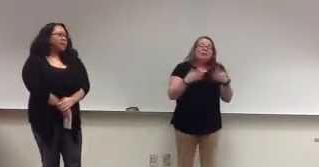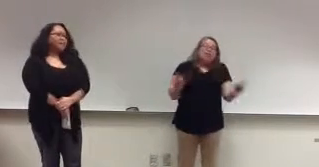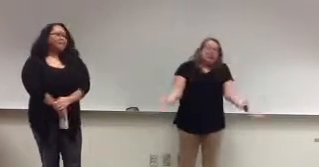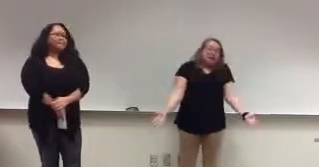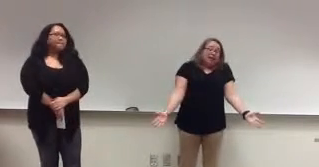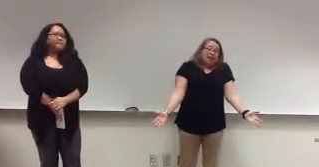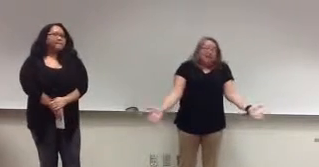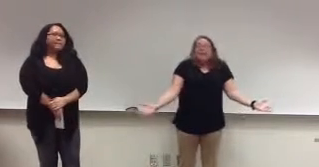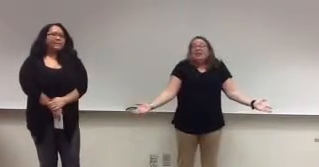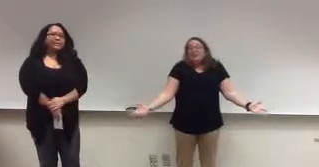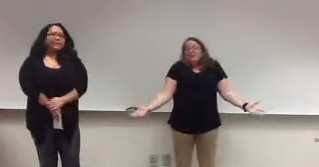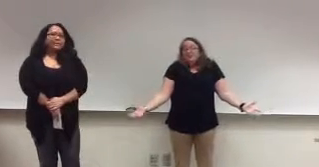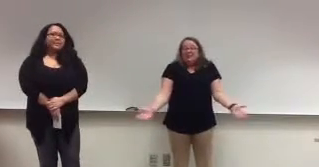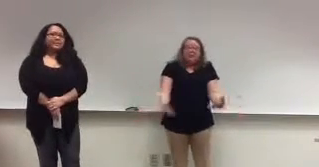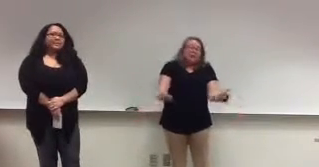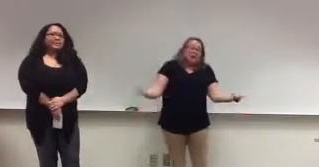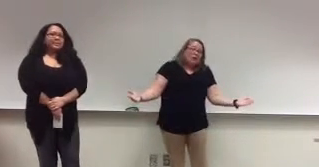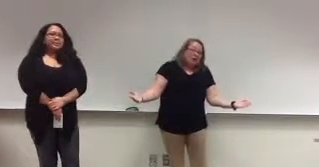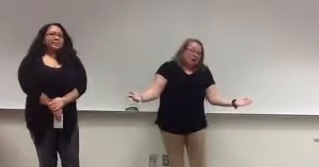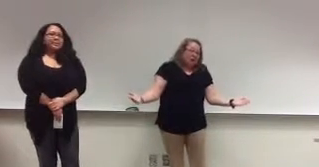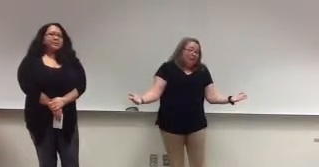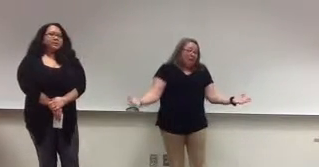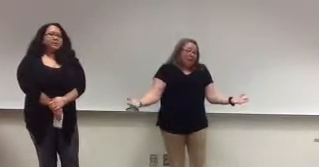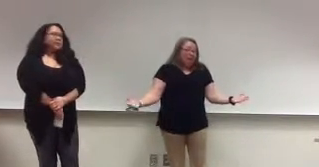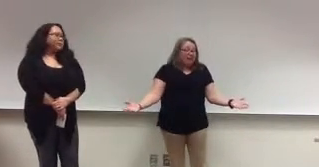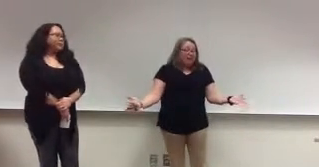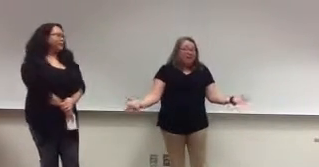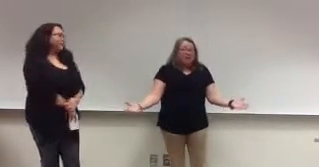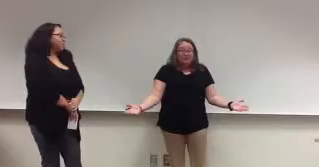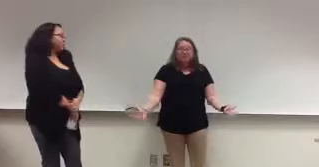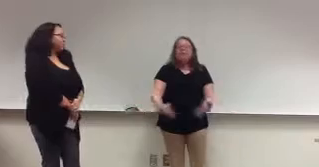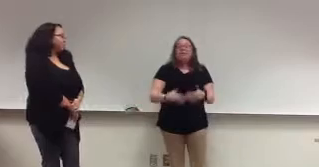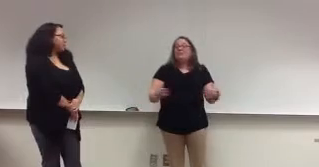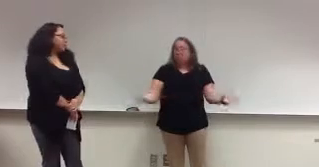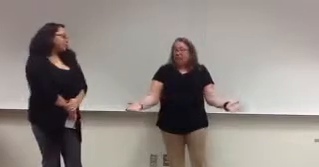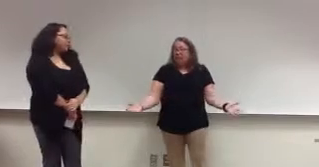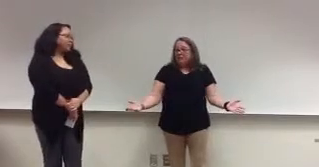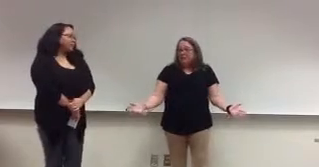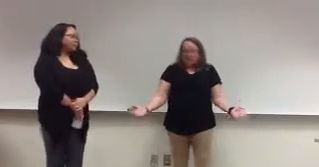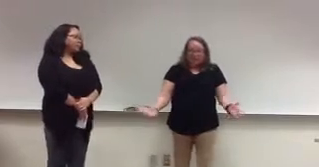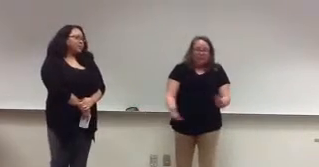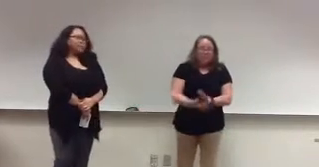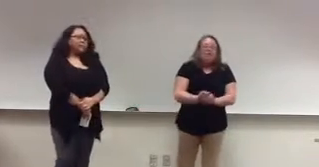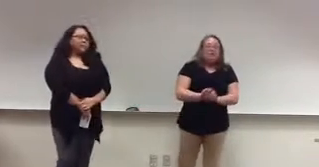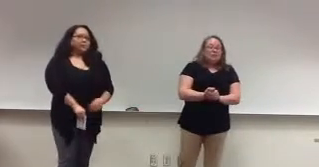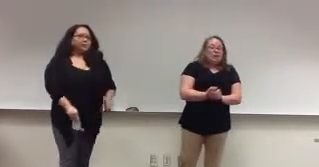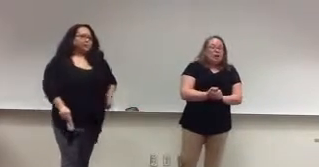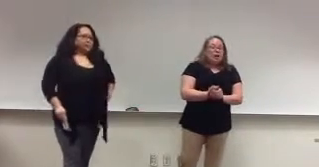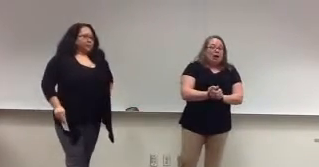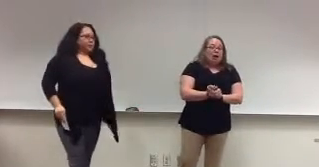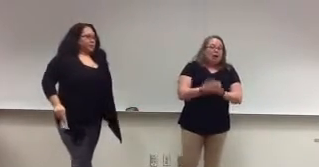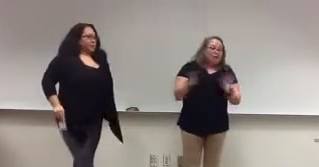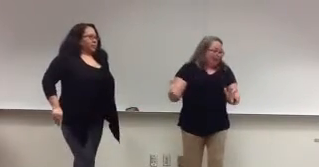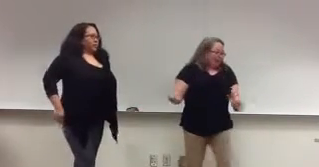They're deaf. They can't hear you. Doesn't matter how loud you want to speak. They're not going to hear you. So with that